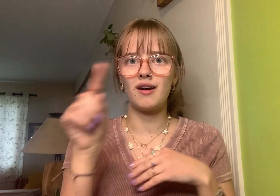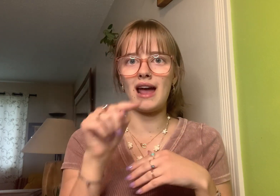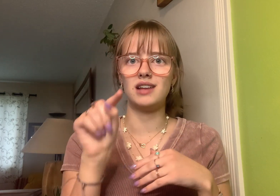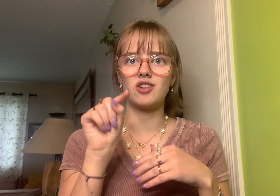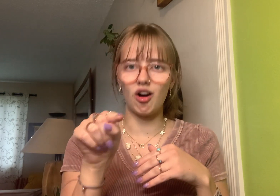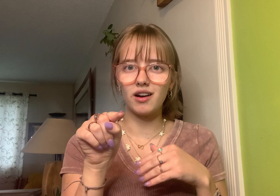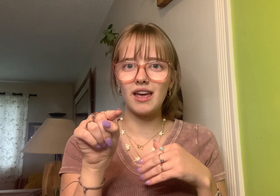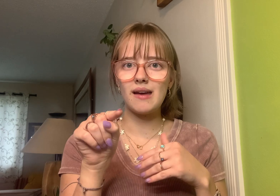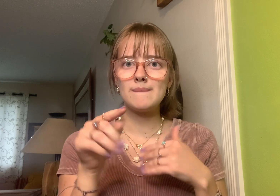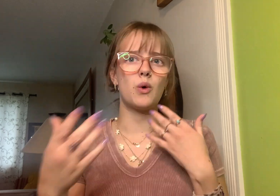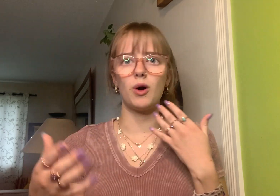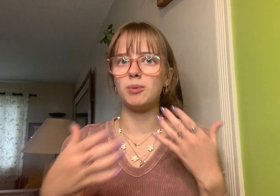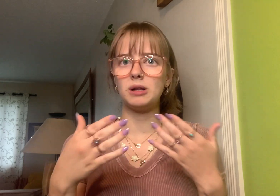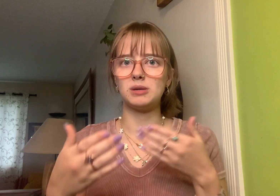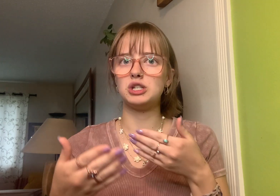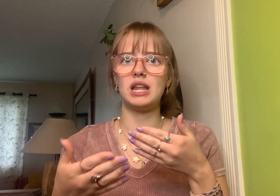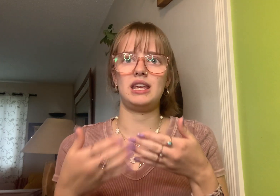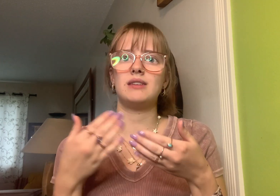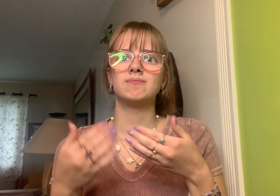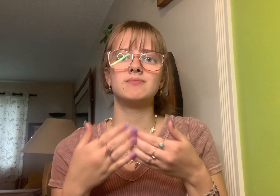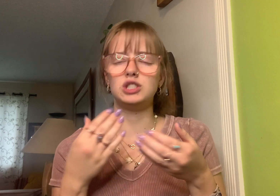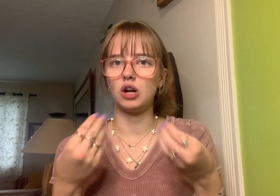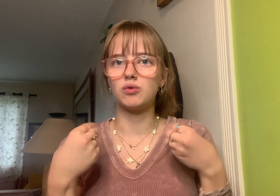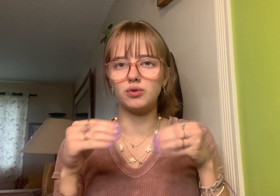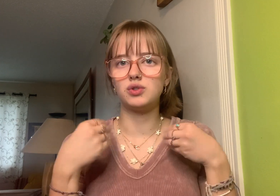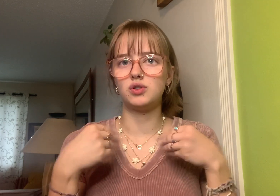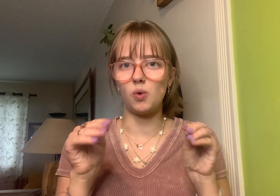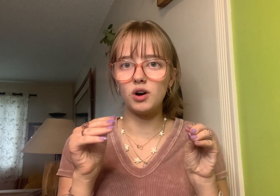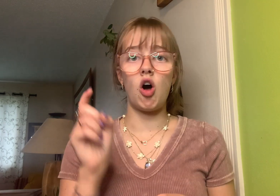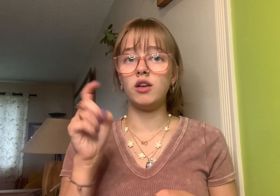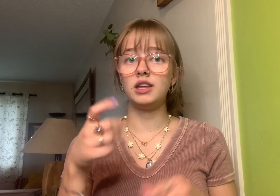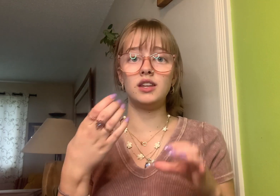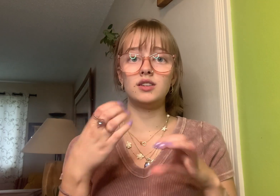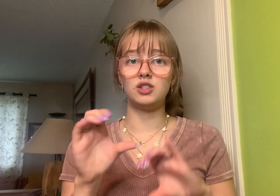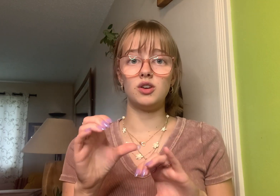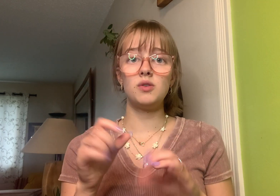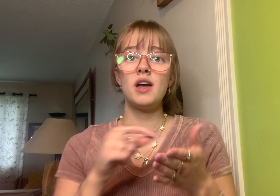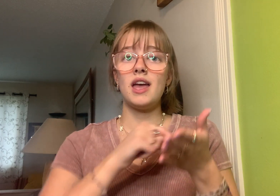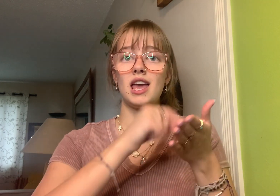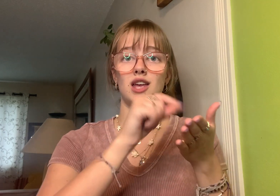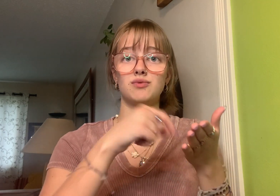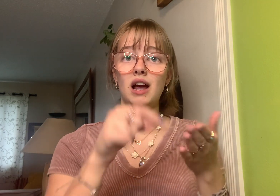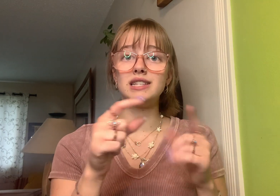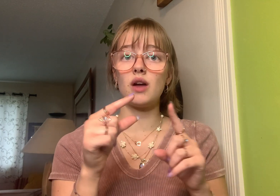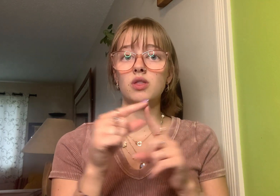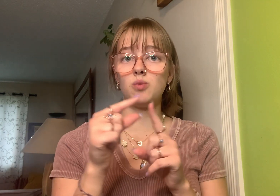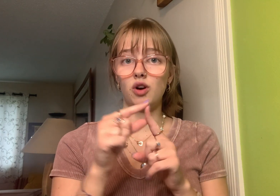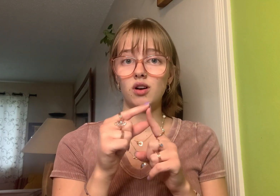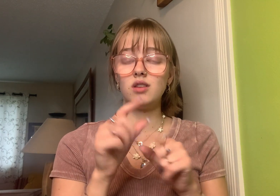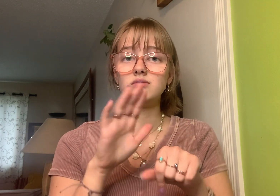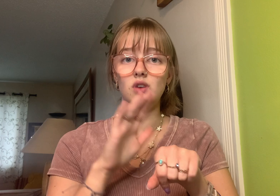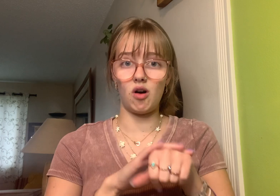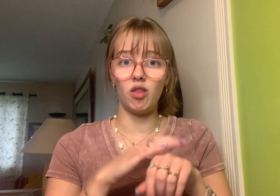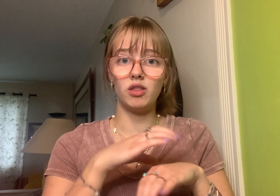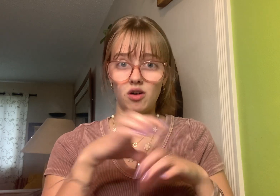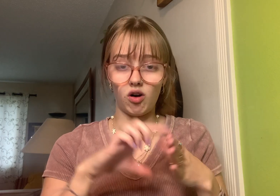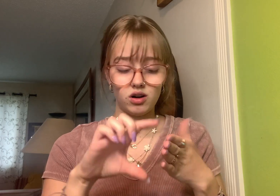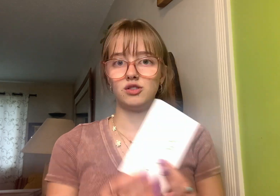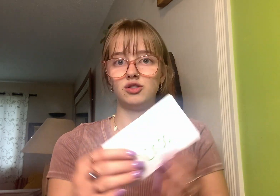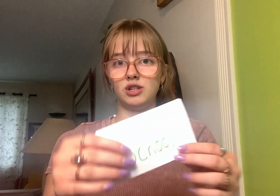at Target or pretty much any general store. All you need to do is write down the word on the card, just